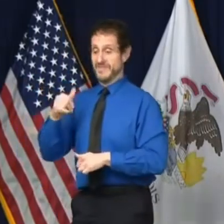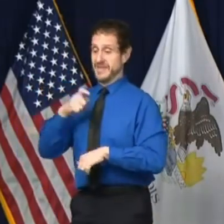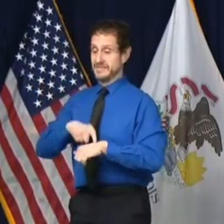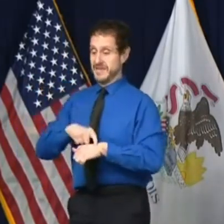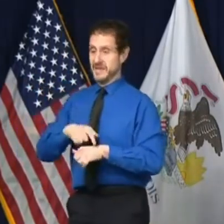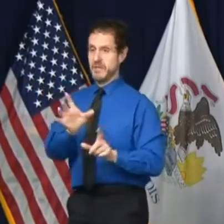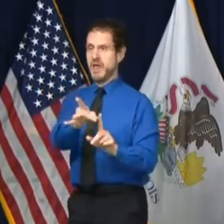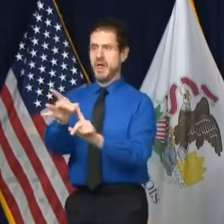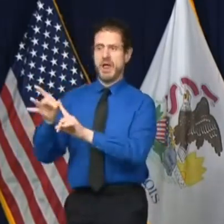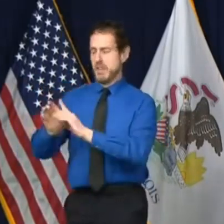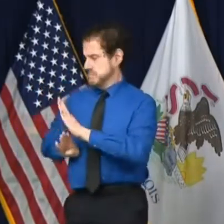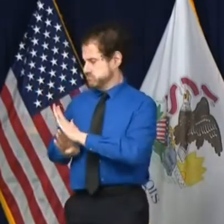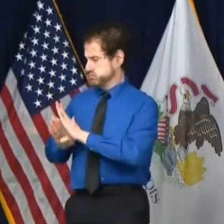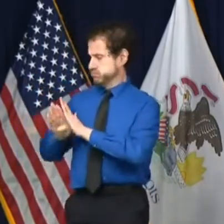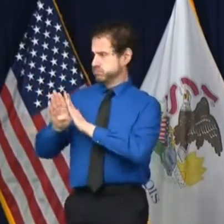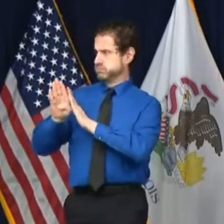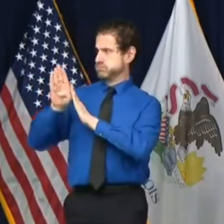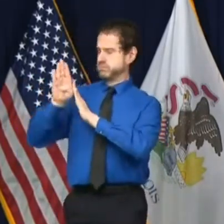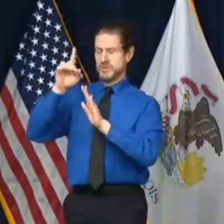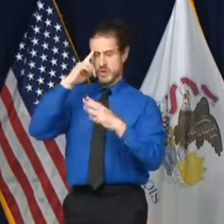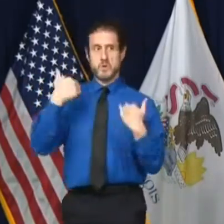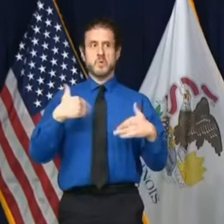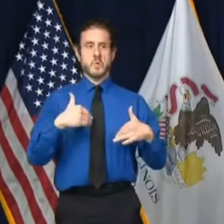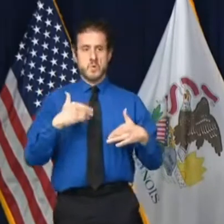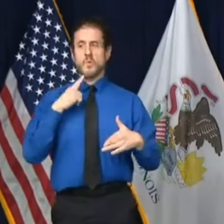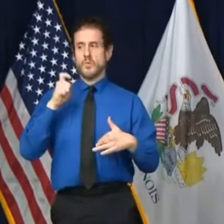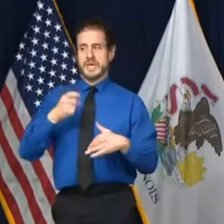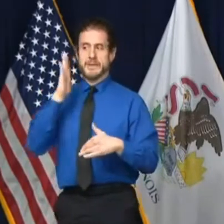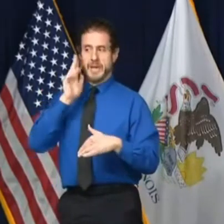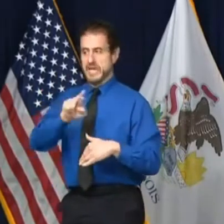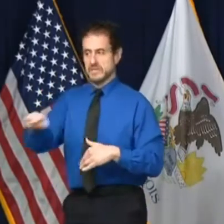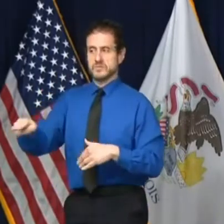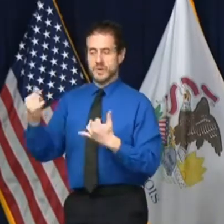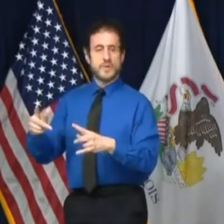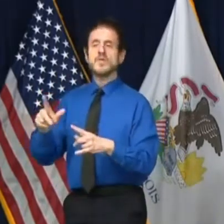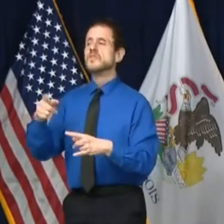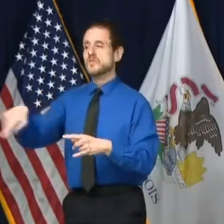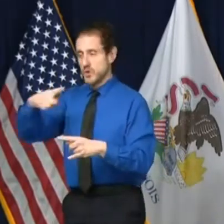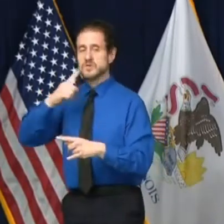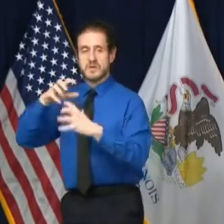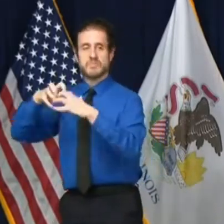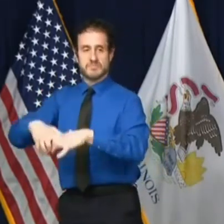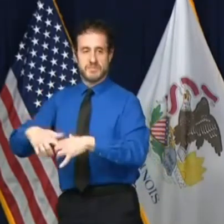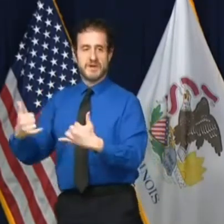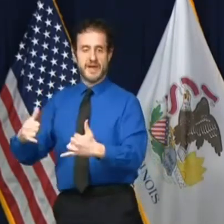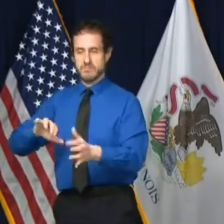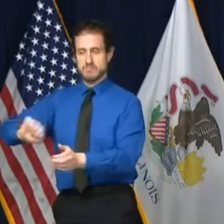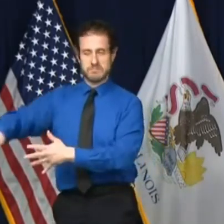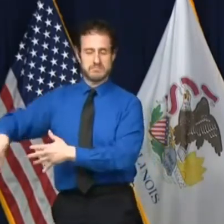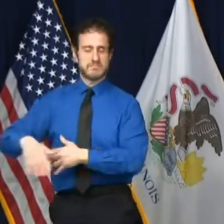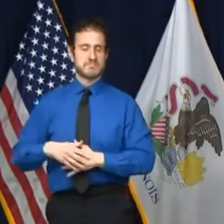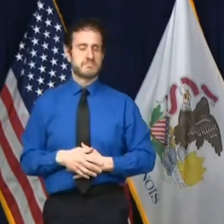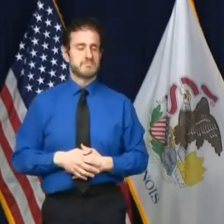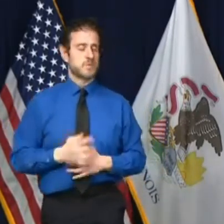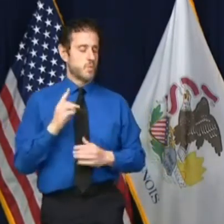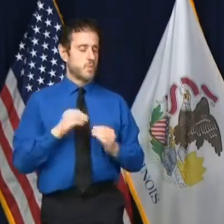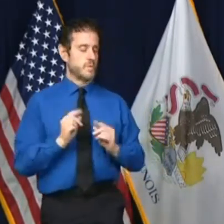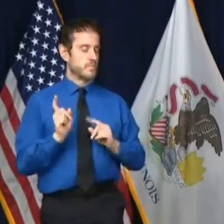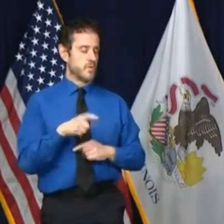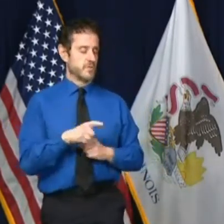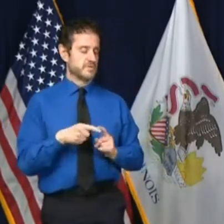time. And so those are being taken down. Okay. One more question from Amy